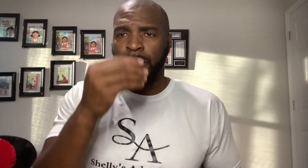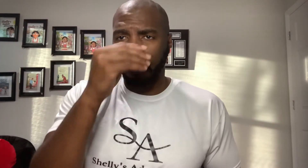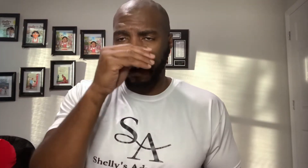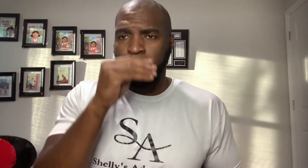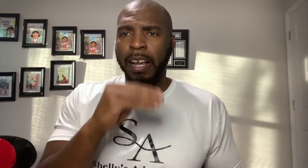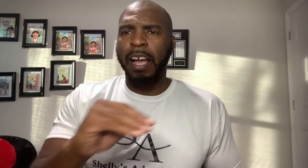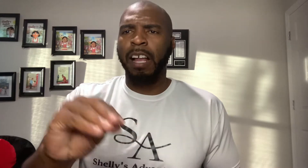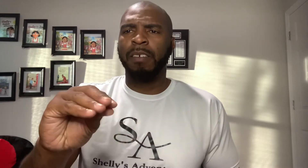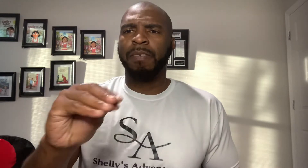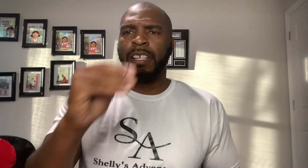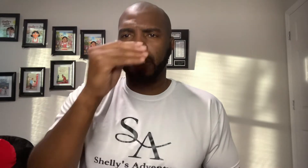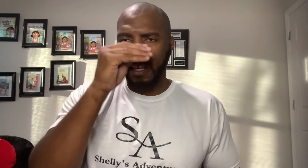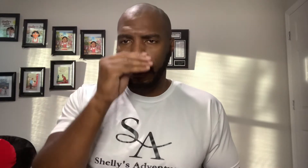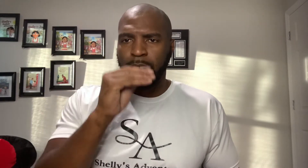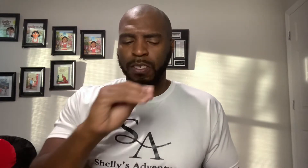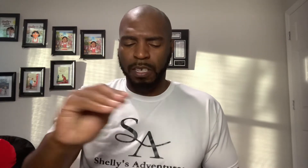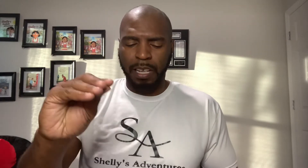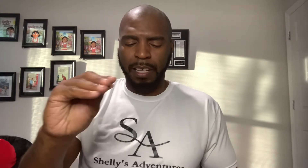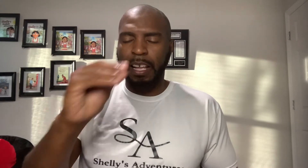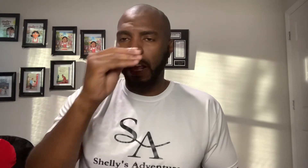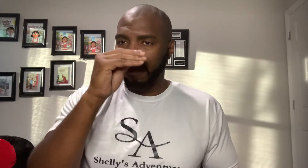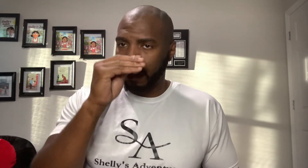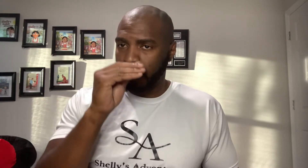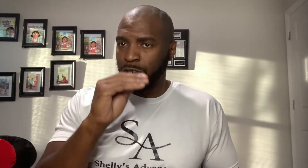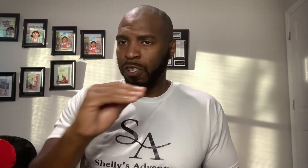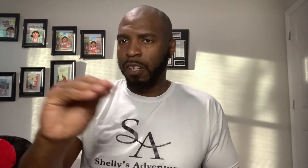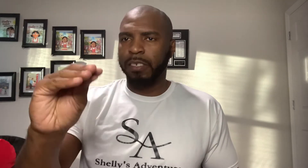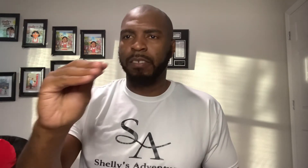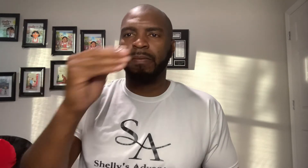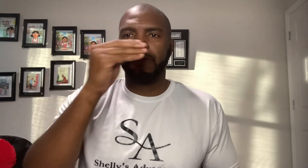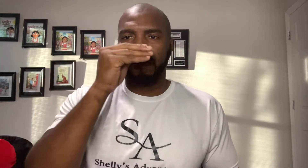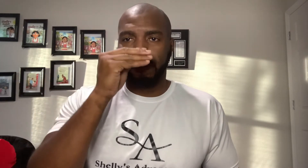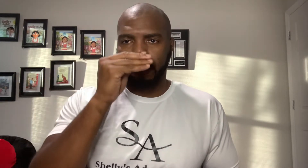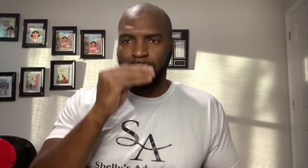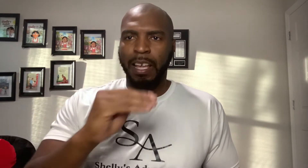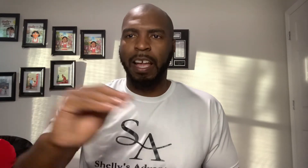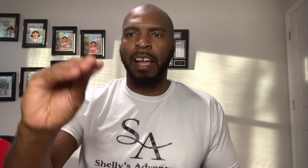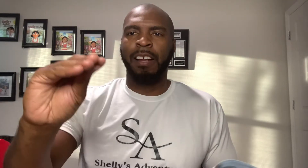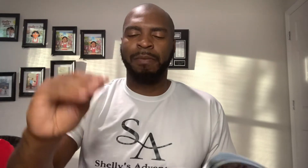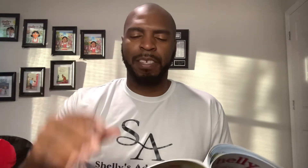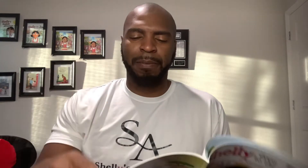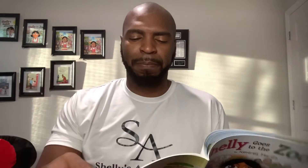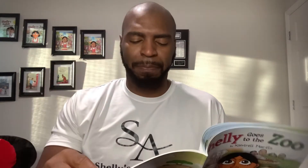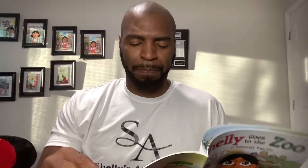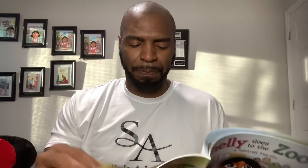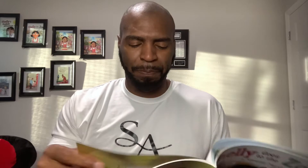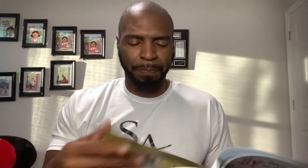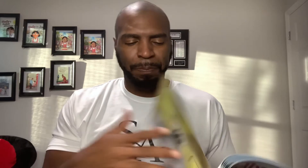for elephant. So it's like the elephant's trunk. Elephant.